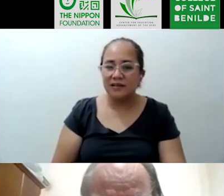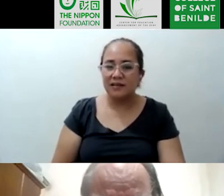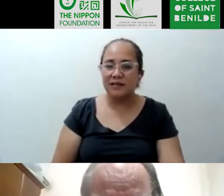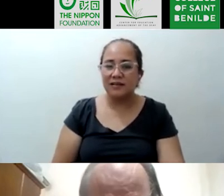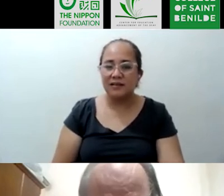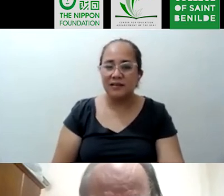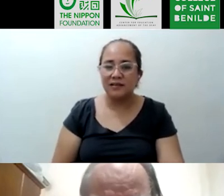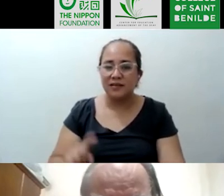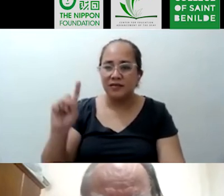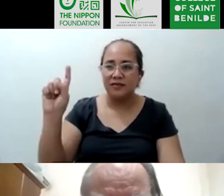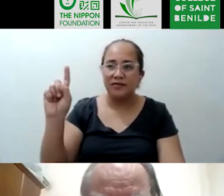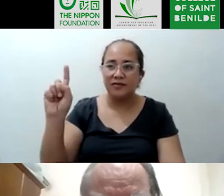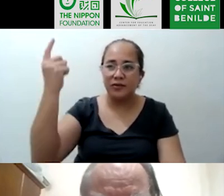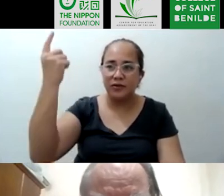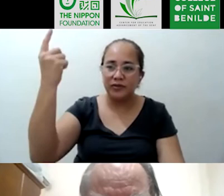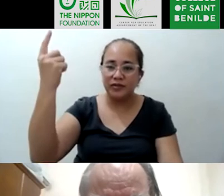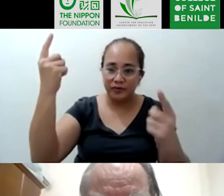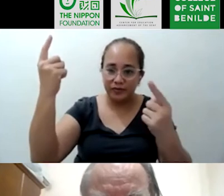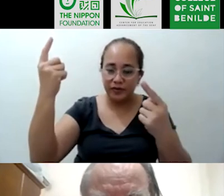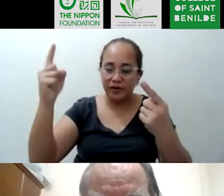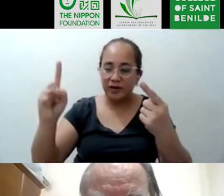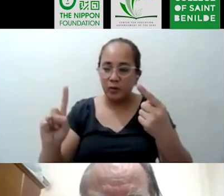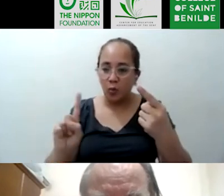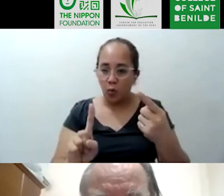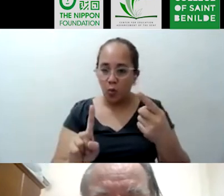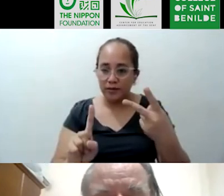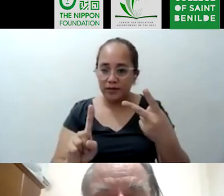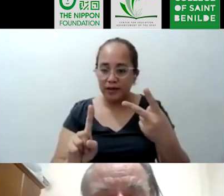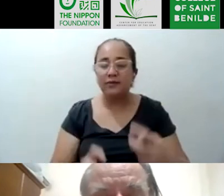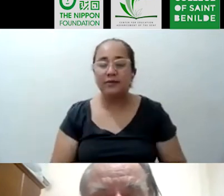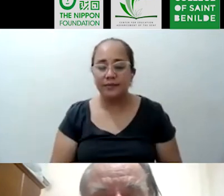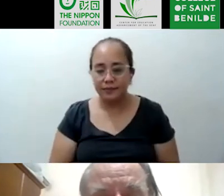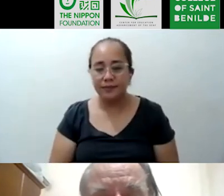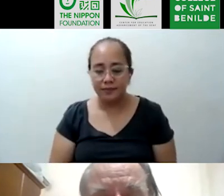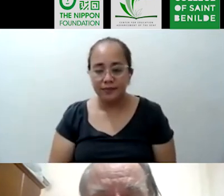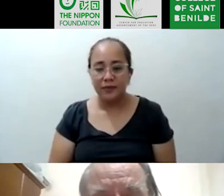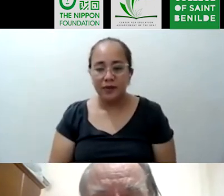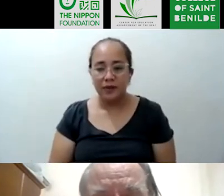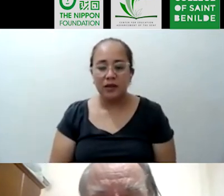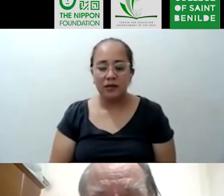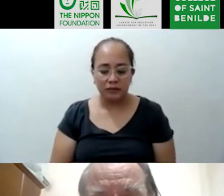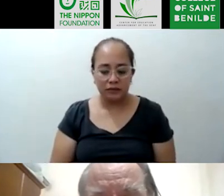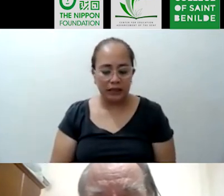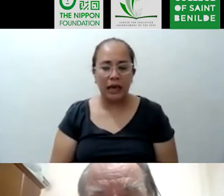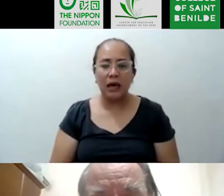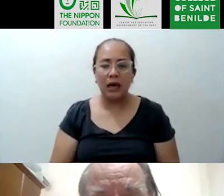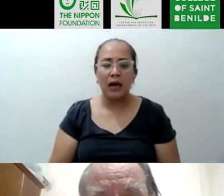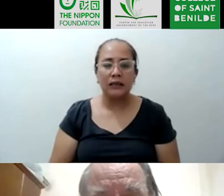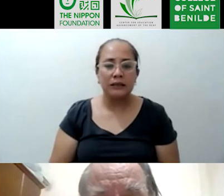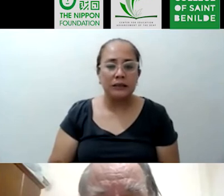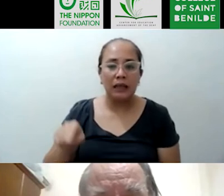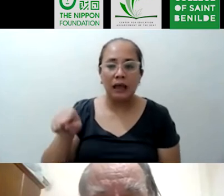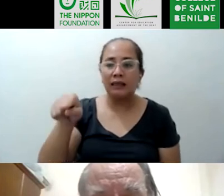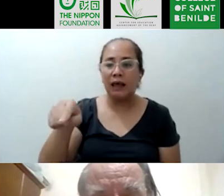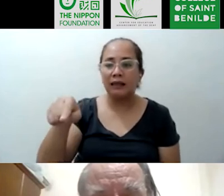is first and then 1 is second. Yeah, second. Okay. Now, how about that? Does everybody have a